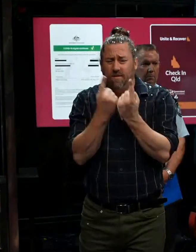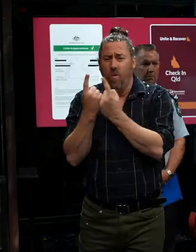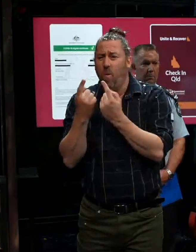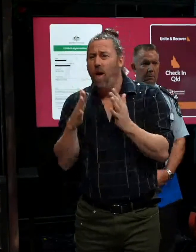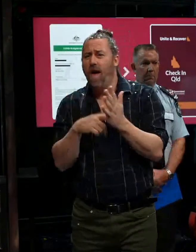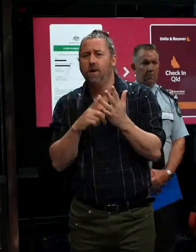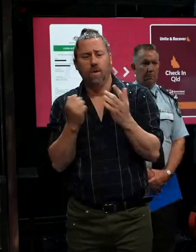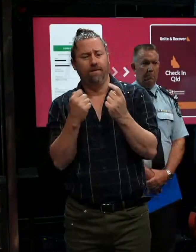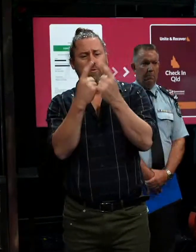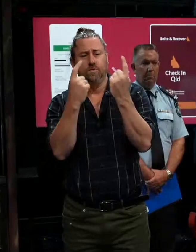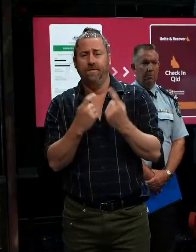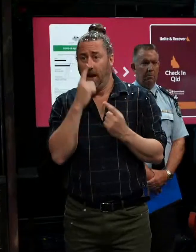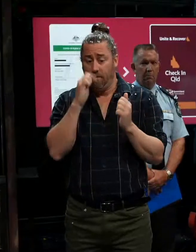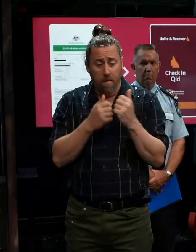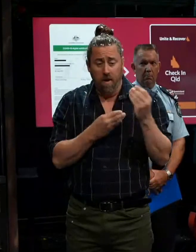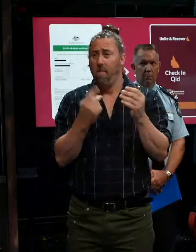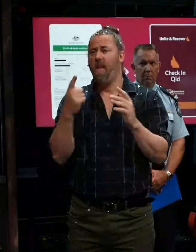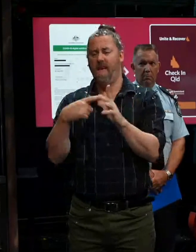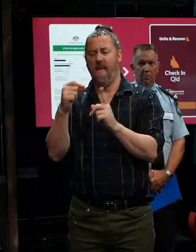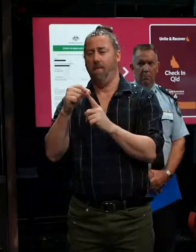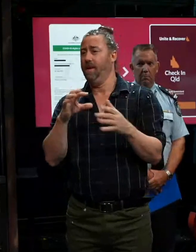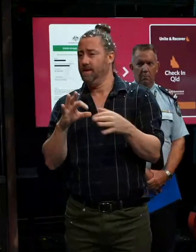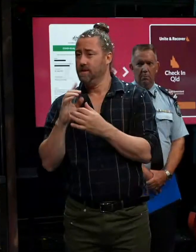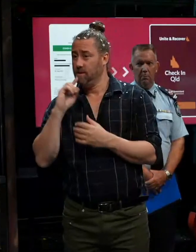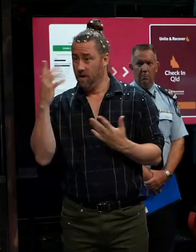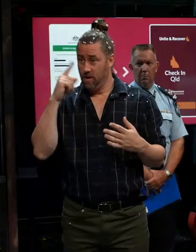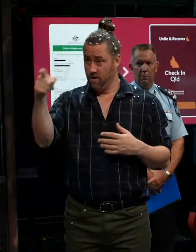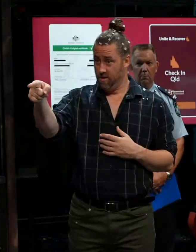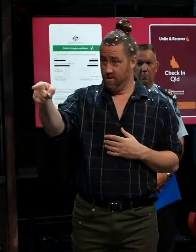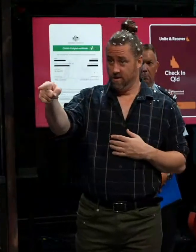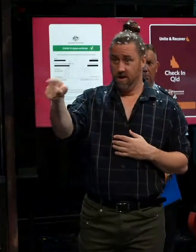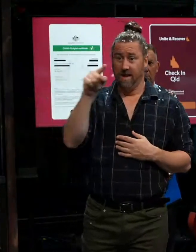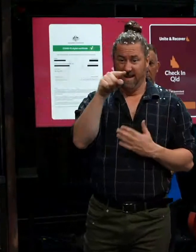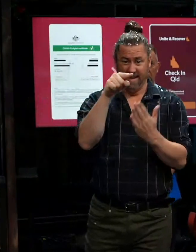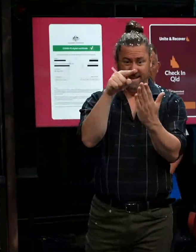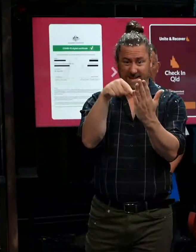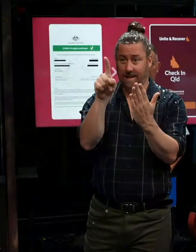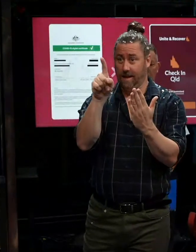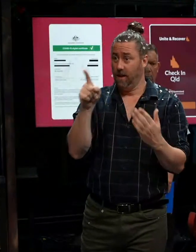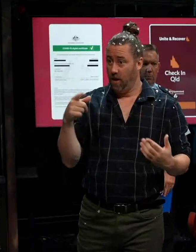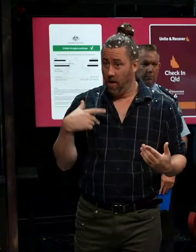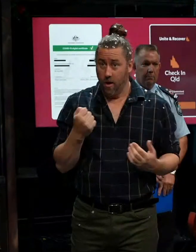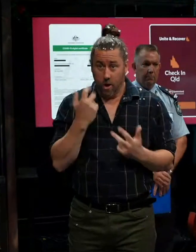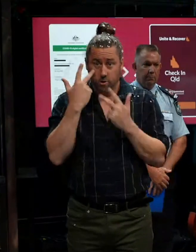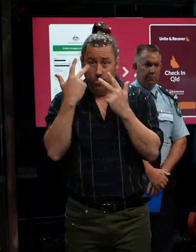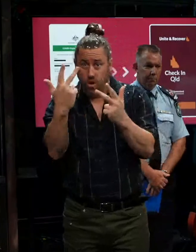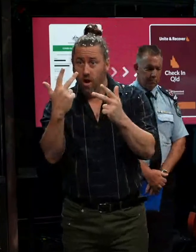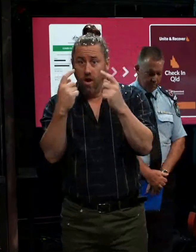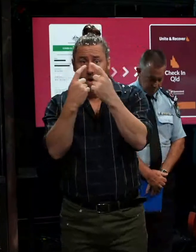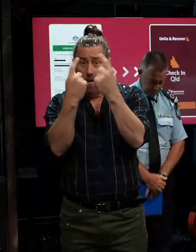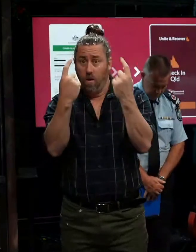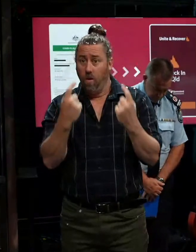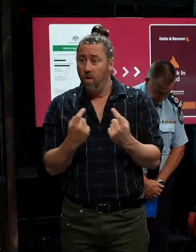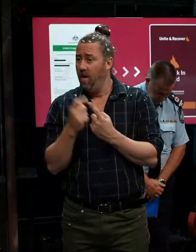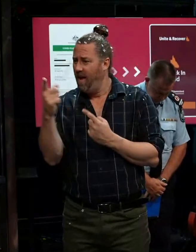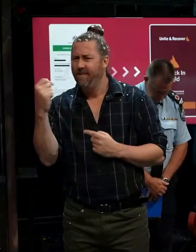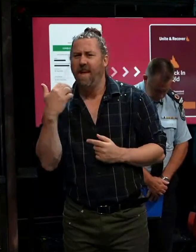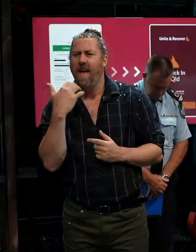This just makes it easier for people. So businesses will just look for the green tick, you don't need to show that as well? You can also use your